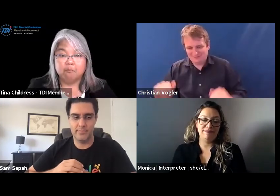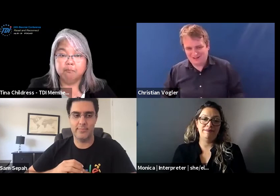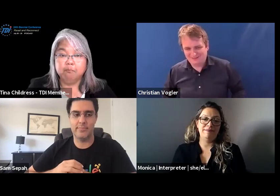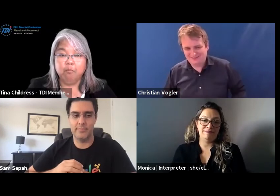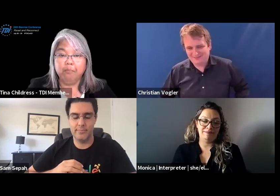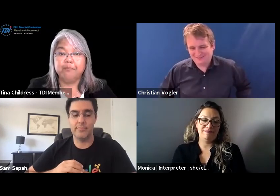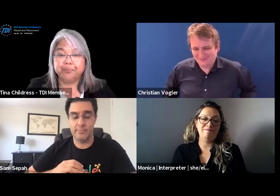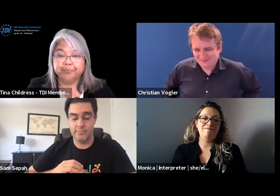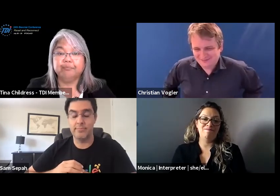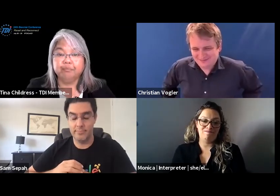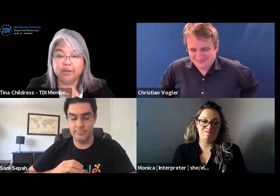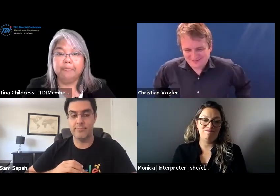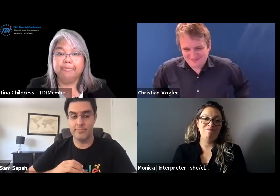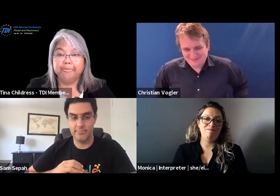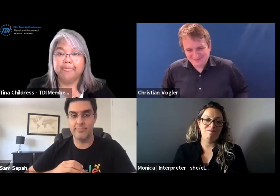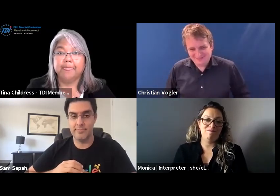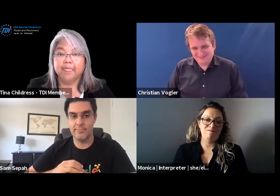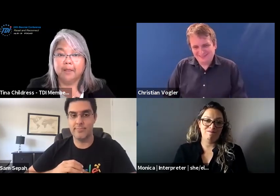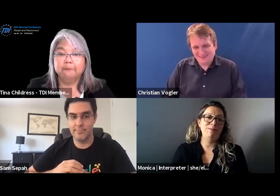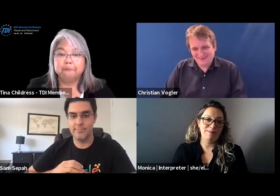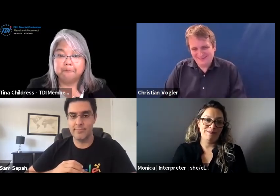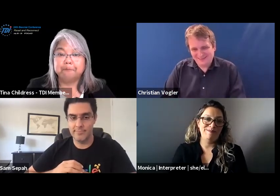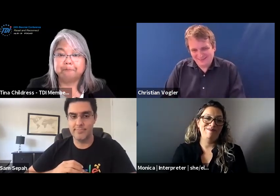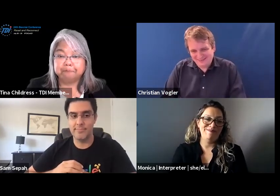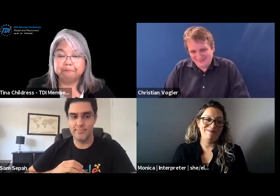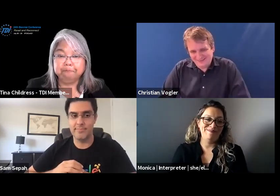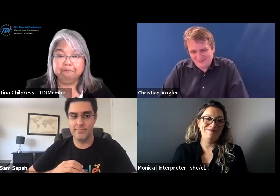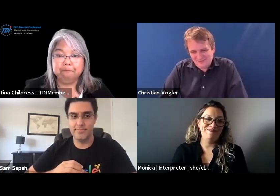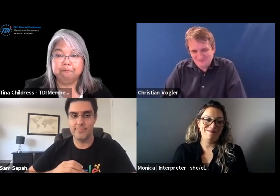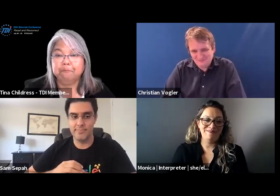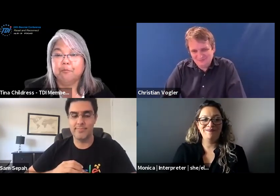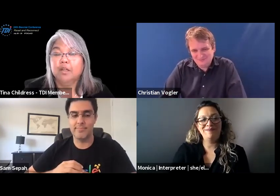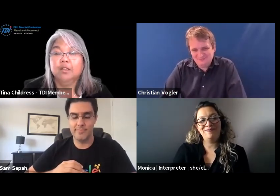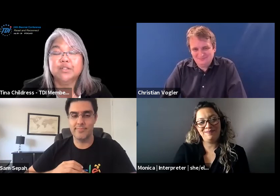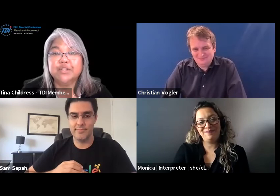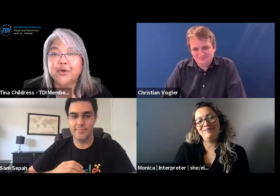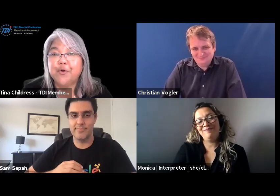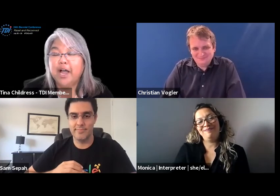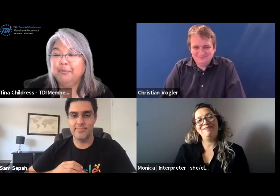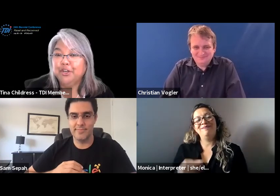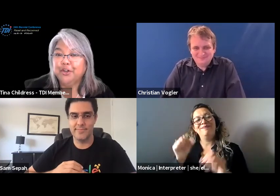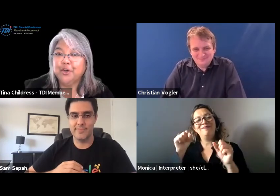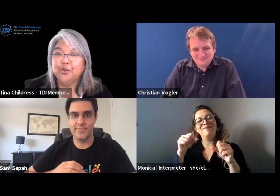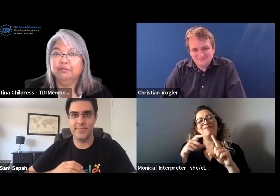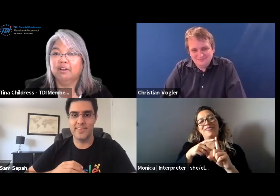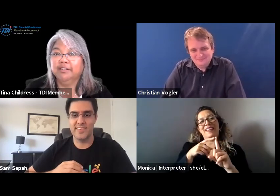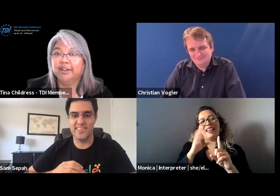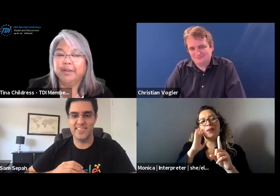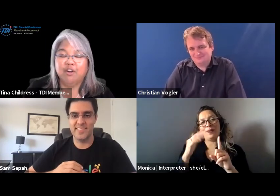video conferencing at that level. So I'm going to go a little bit